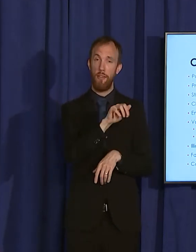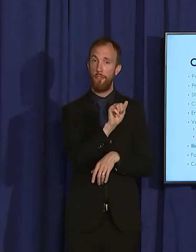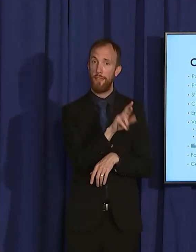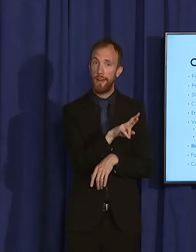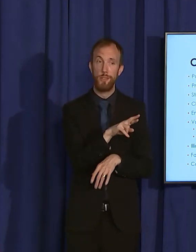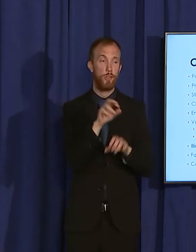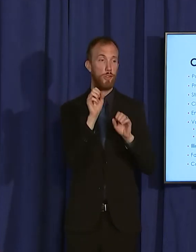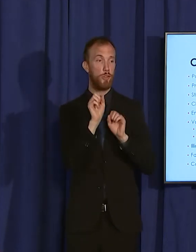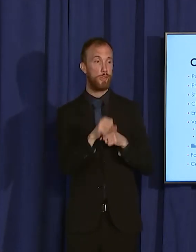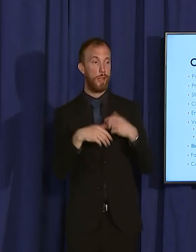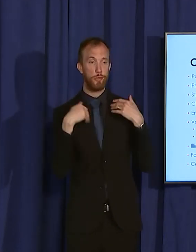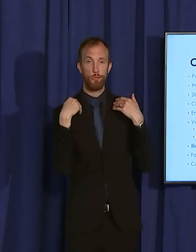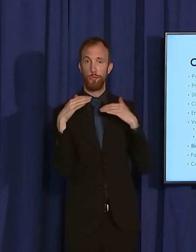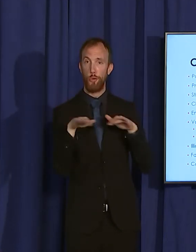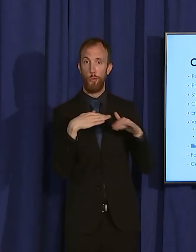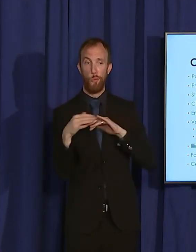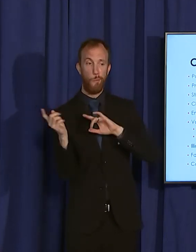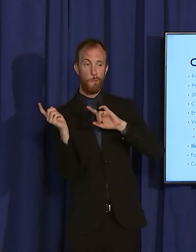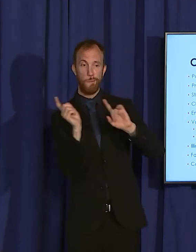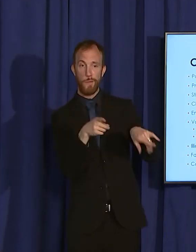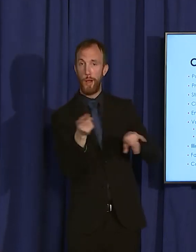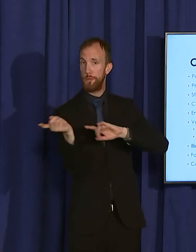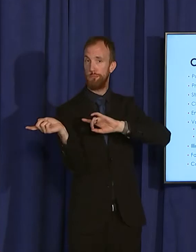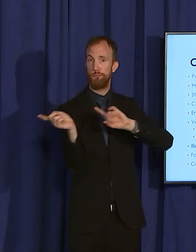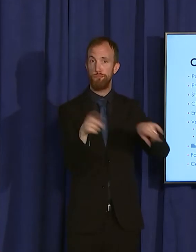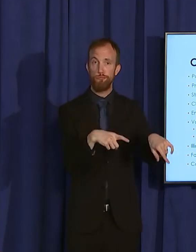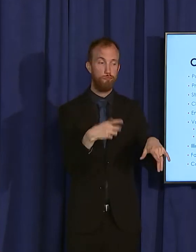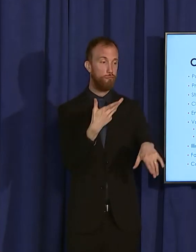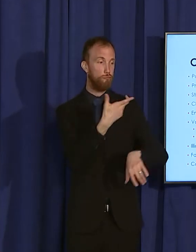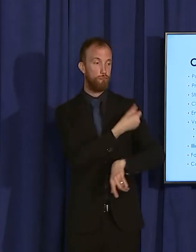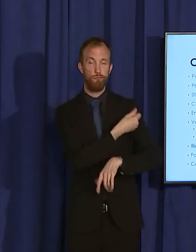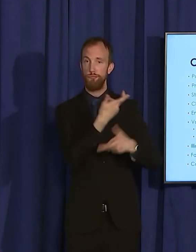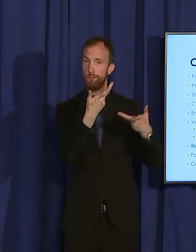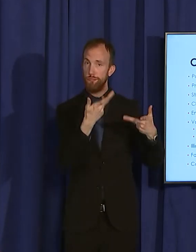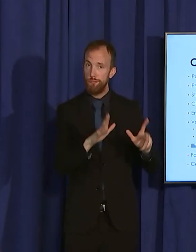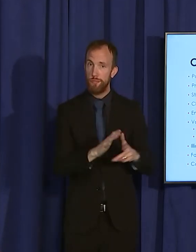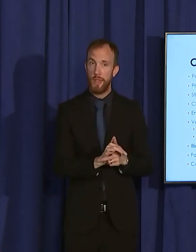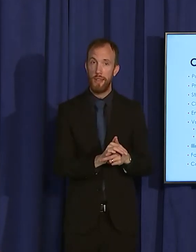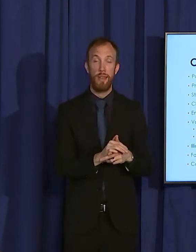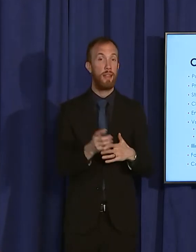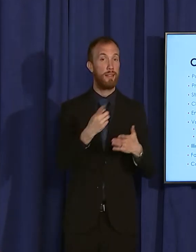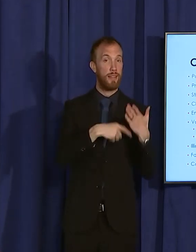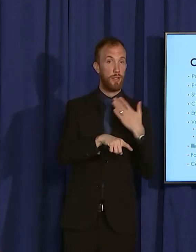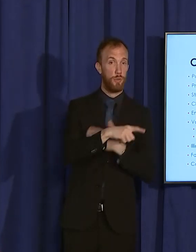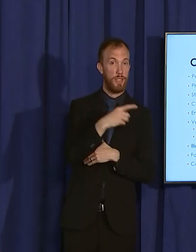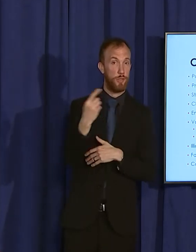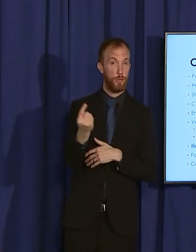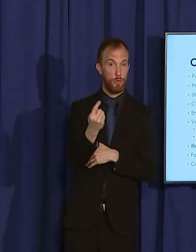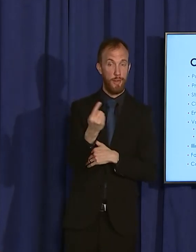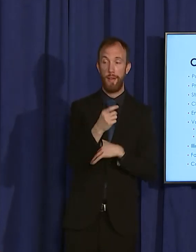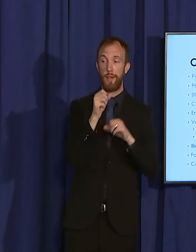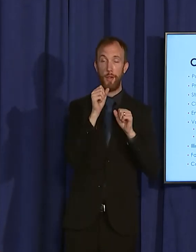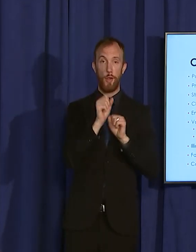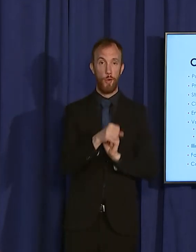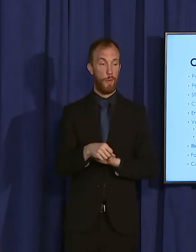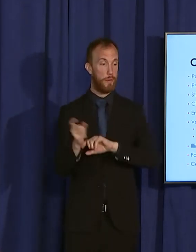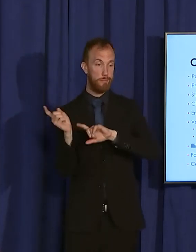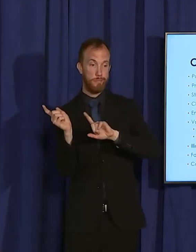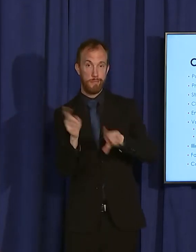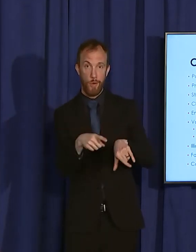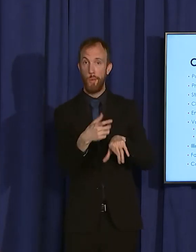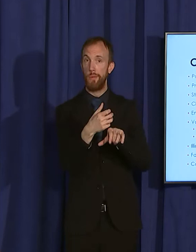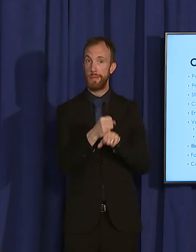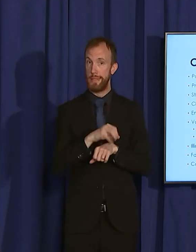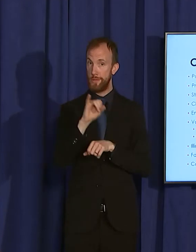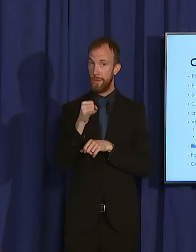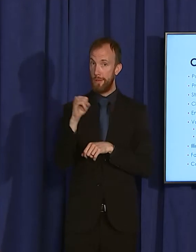you to do that. But starting next Tuesday, you'll have the opportunity to walk in with J&J, and then there will be opportunities for